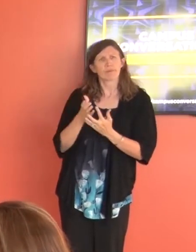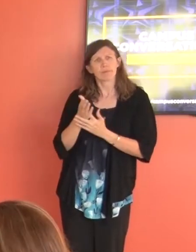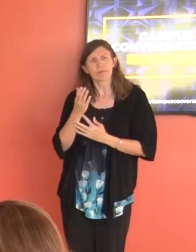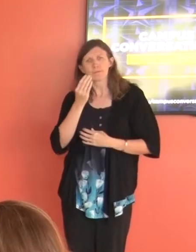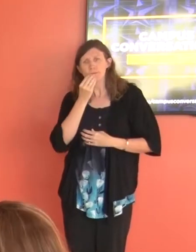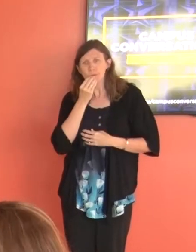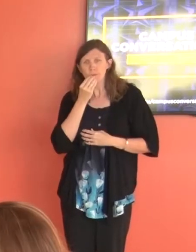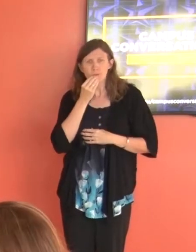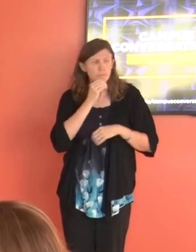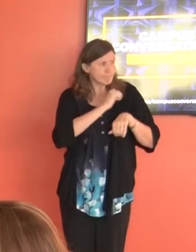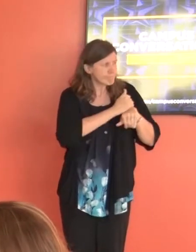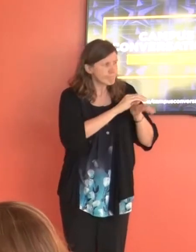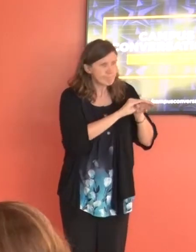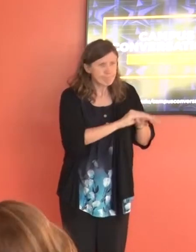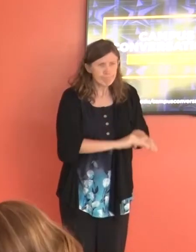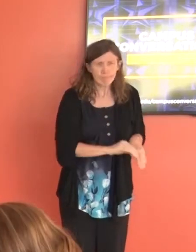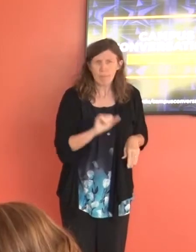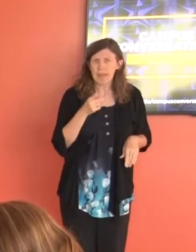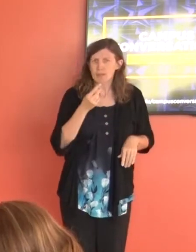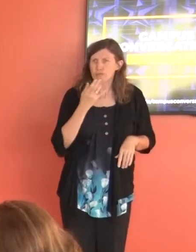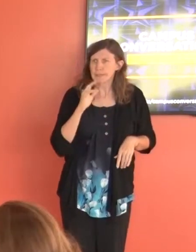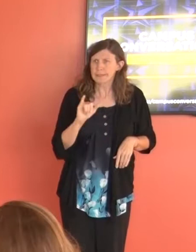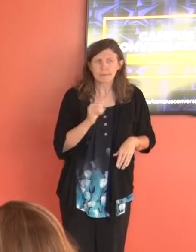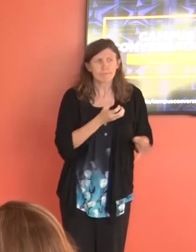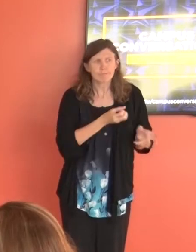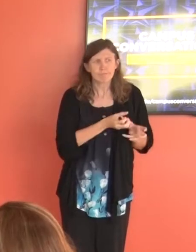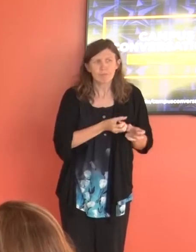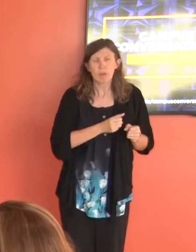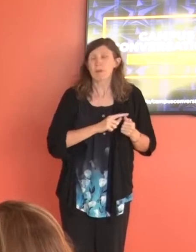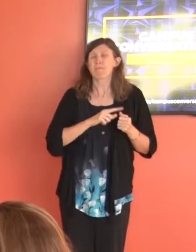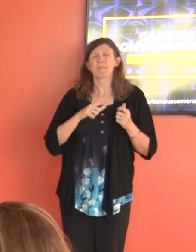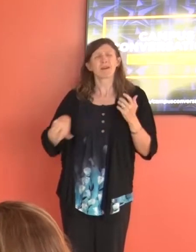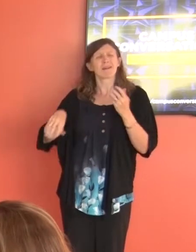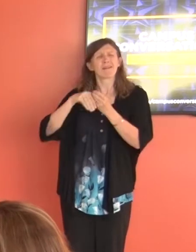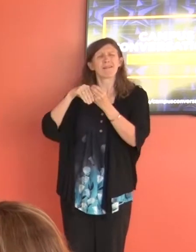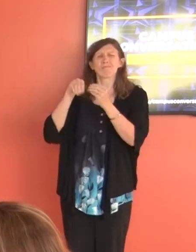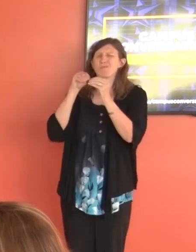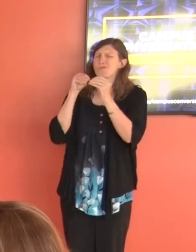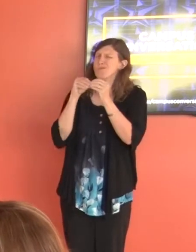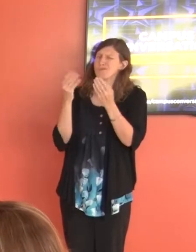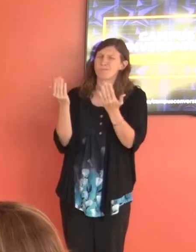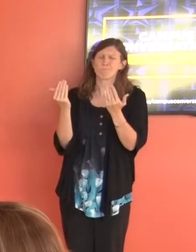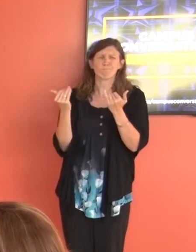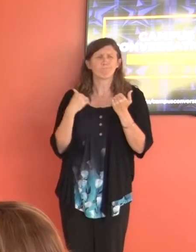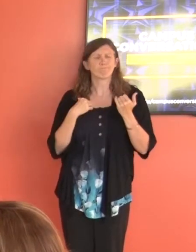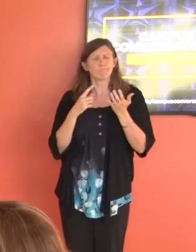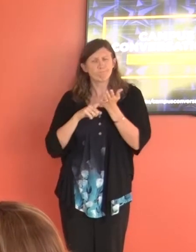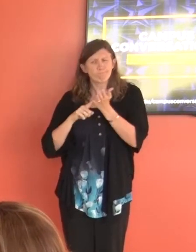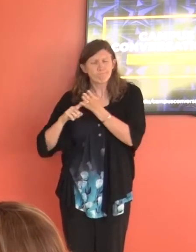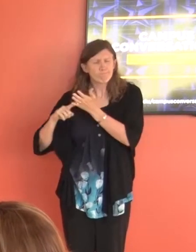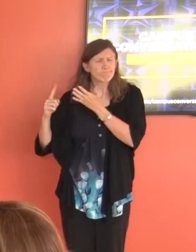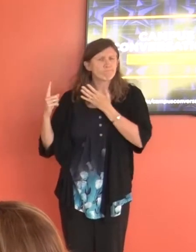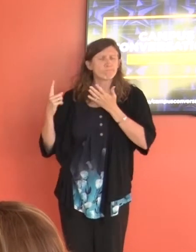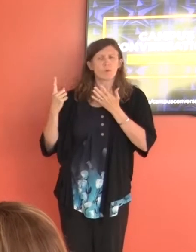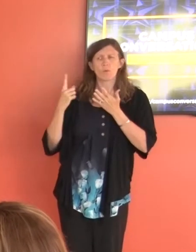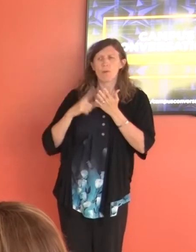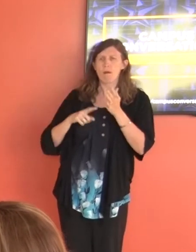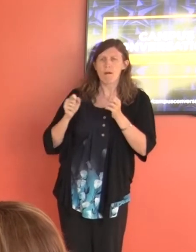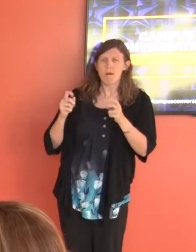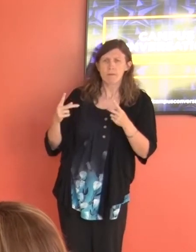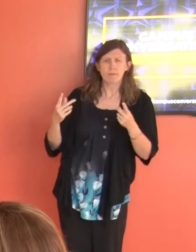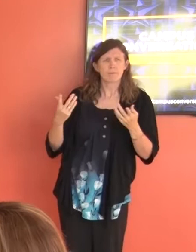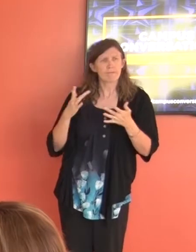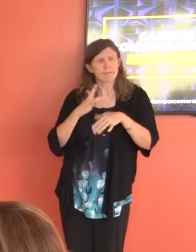food pantries? But it can go beyond food pantries. And so we need to look and take a look at what opportunities